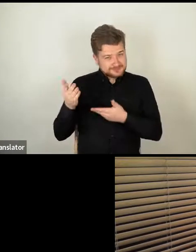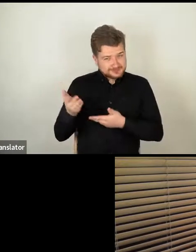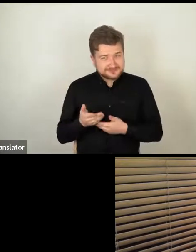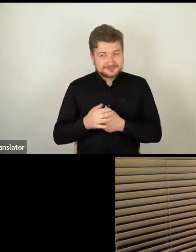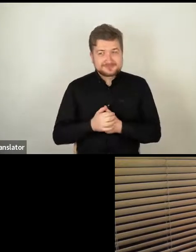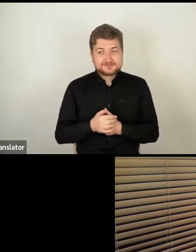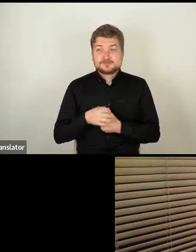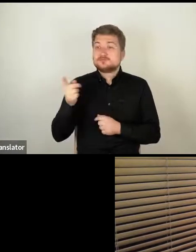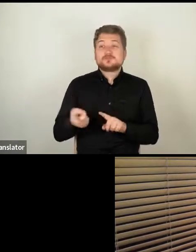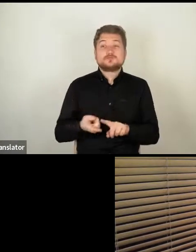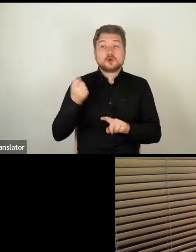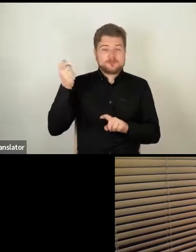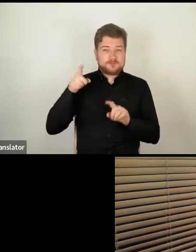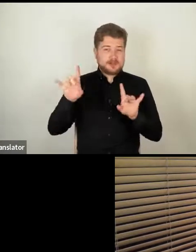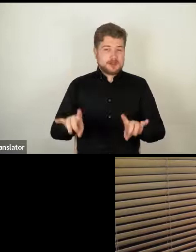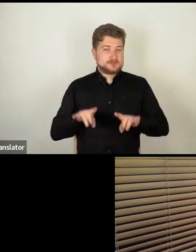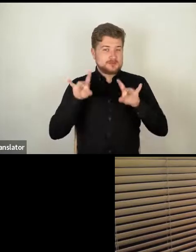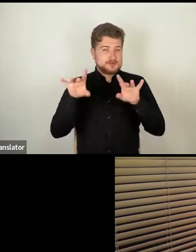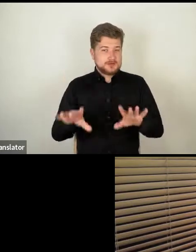The floor is yours.